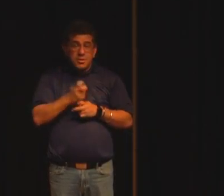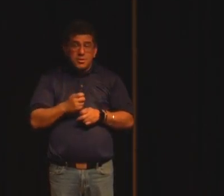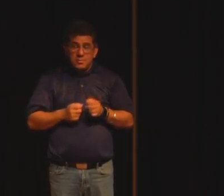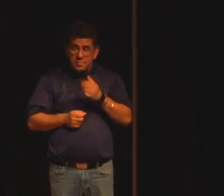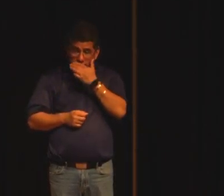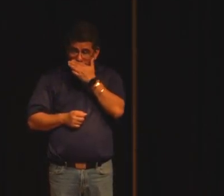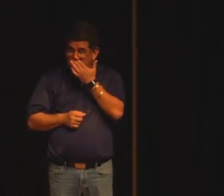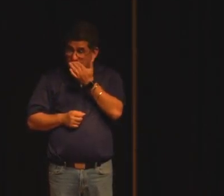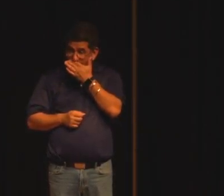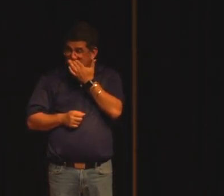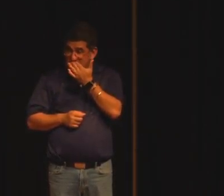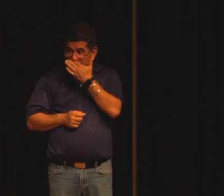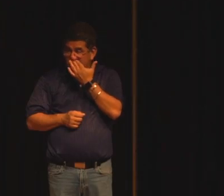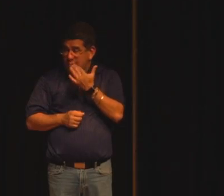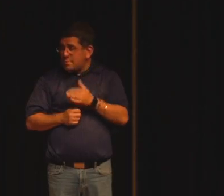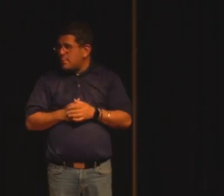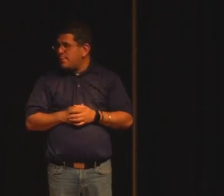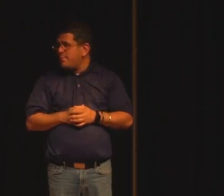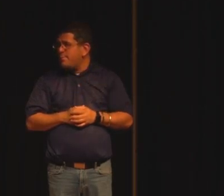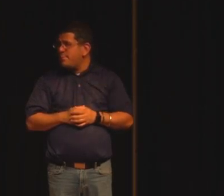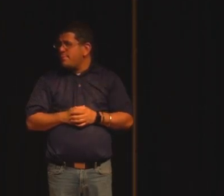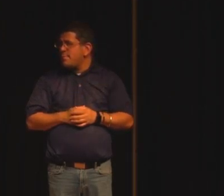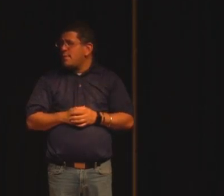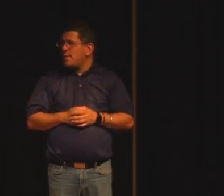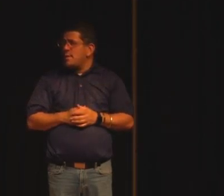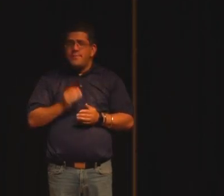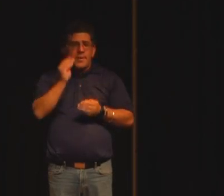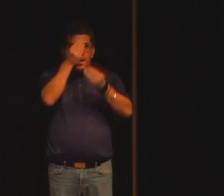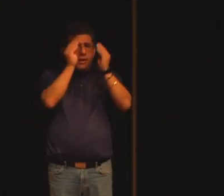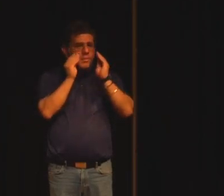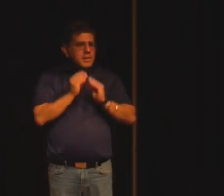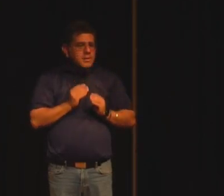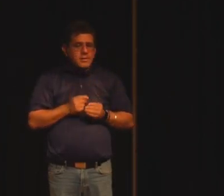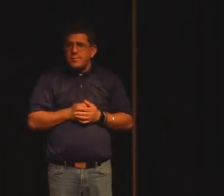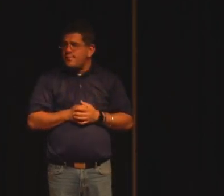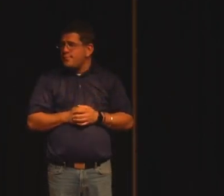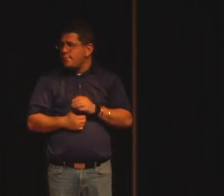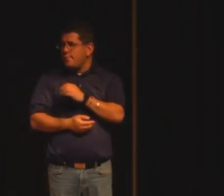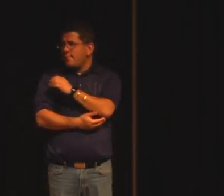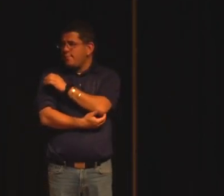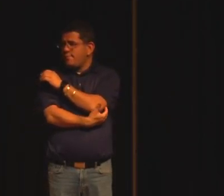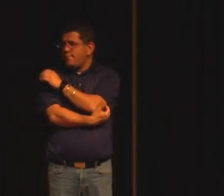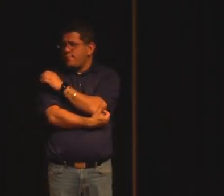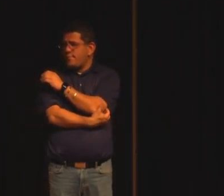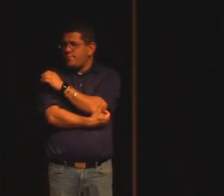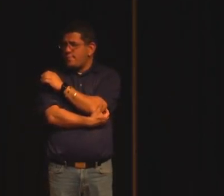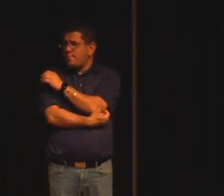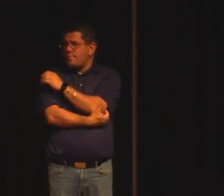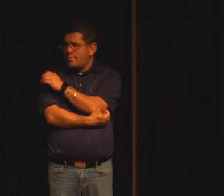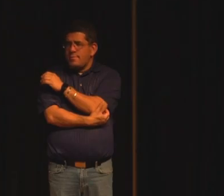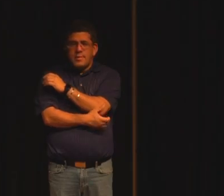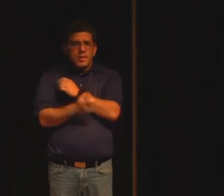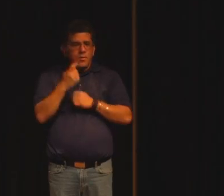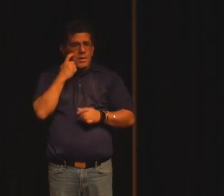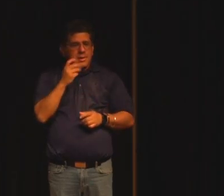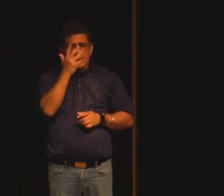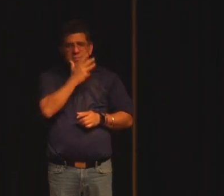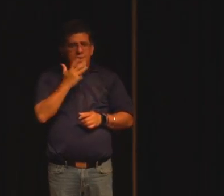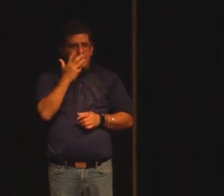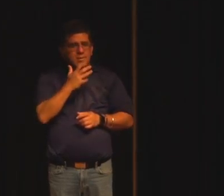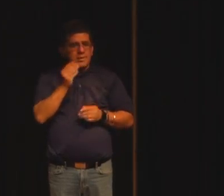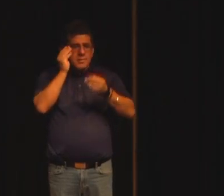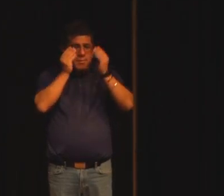it's a challenge. Cosmetics are also a challenge. Right, so there's a lot of interest in recognizing faces that have